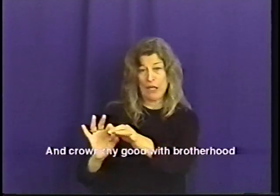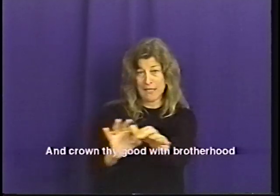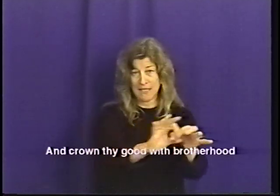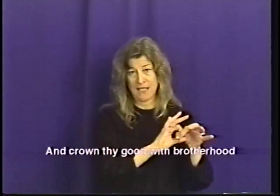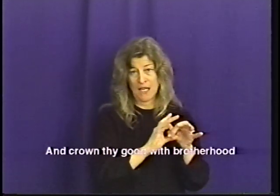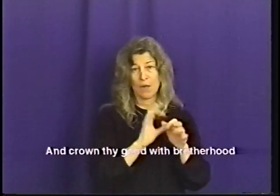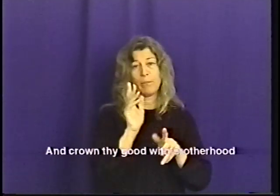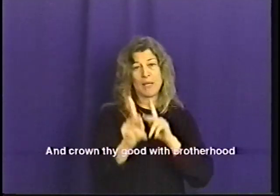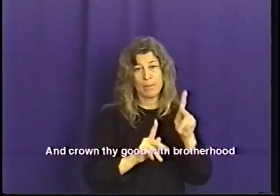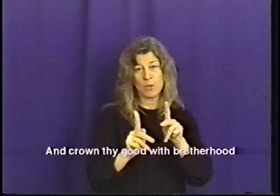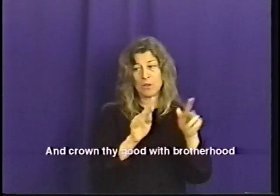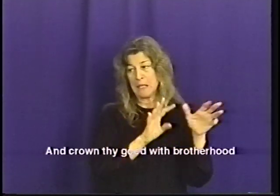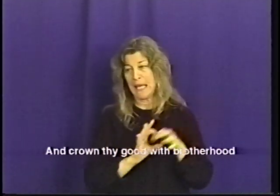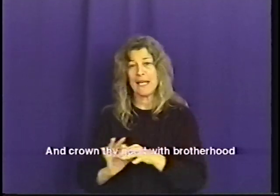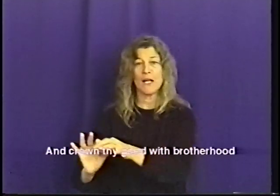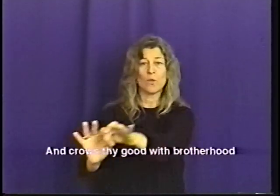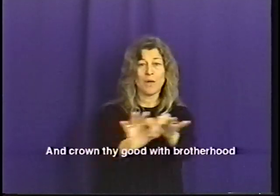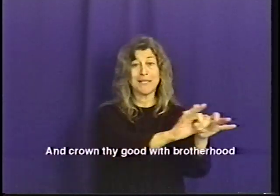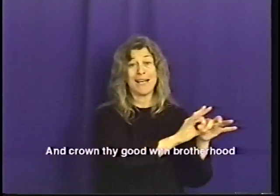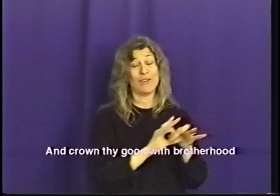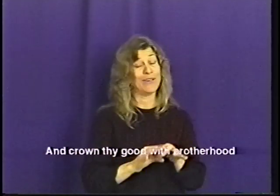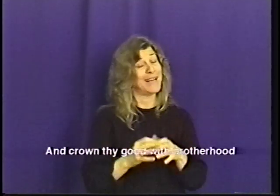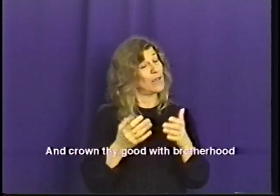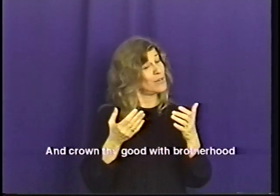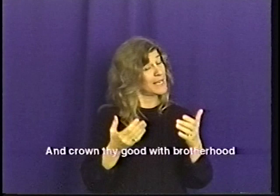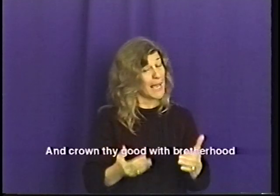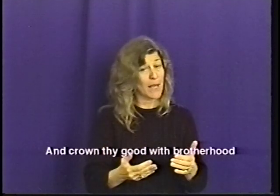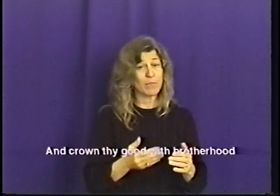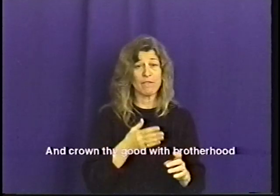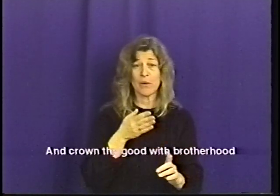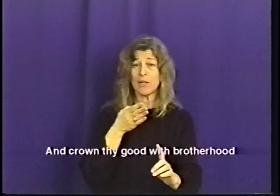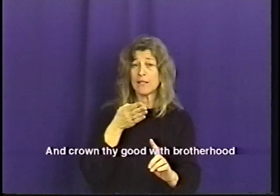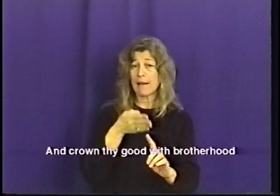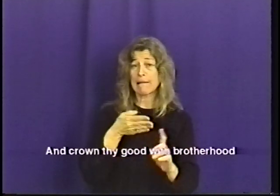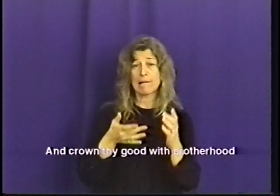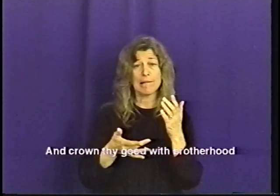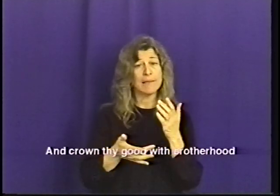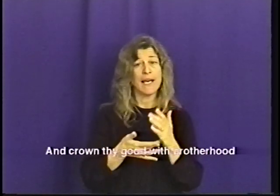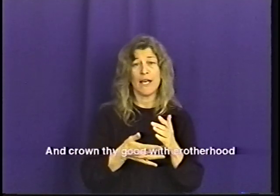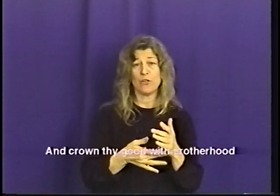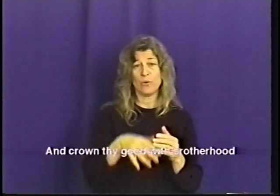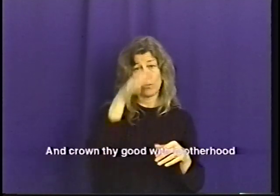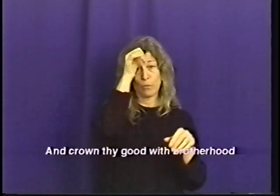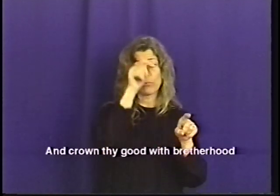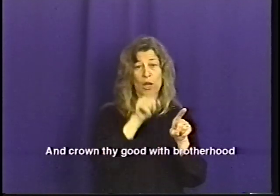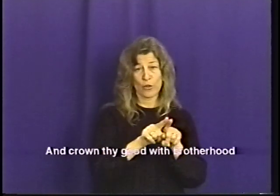brotherhood. People getting along together. Now you can be very technical and do the